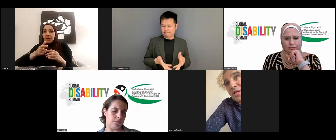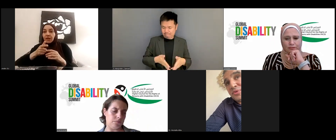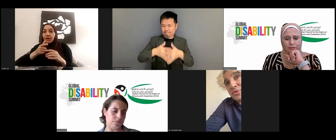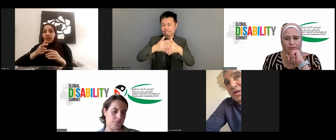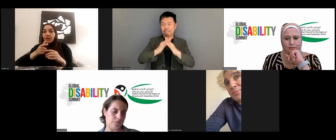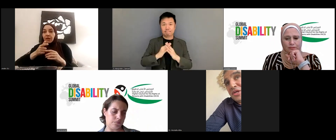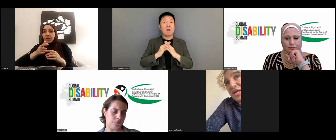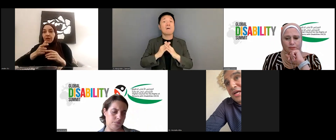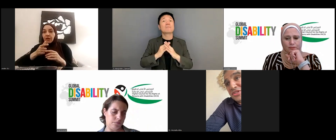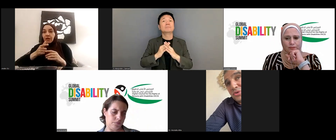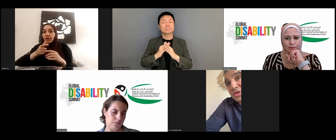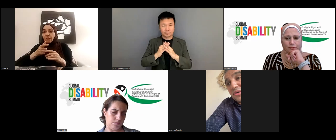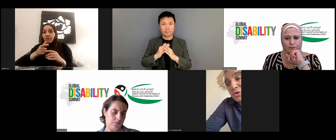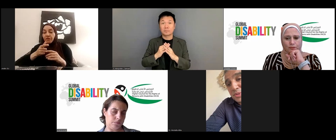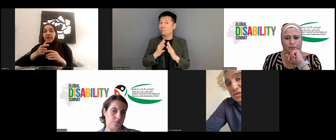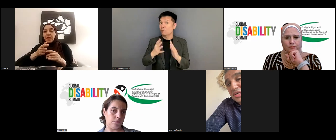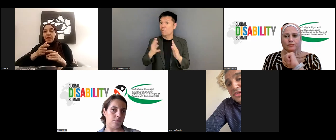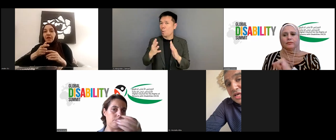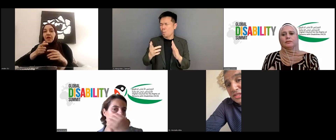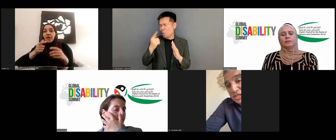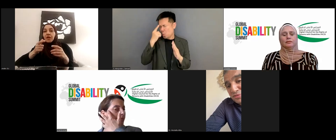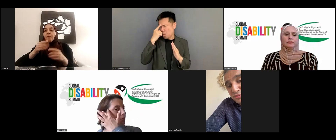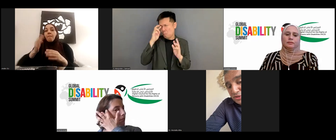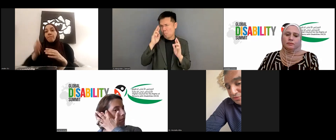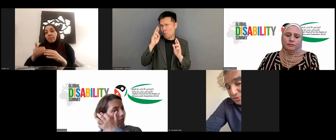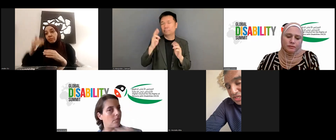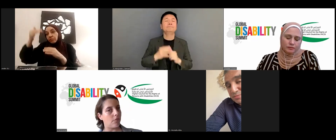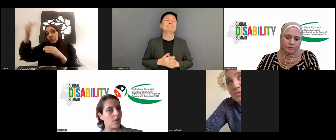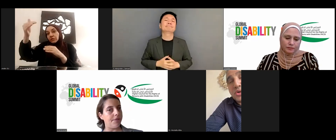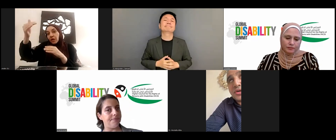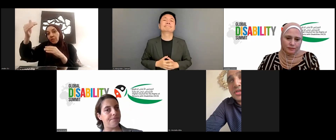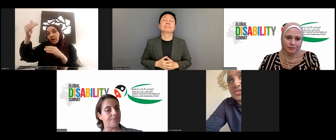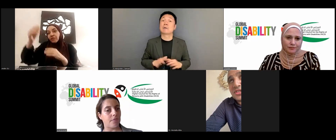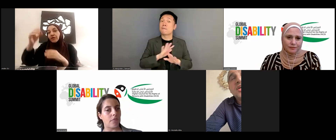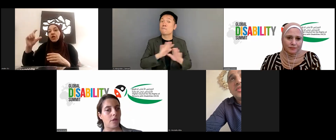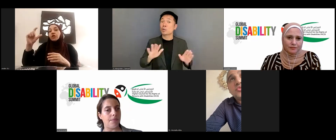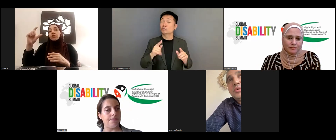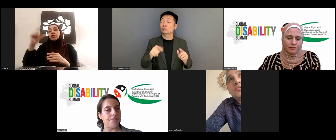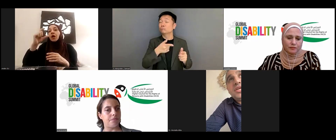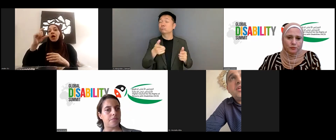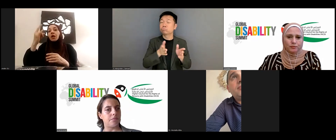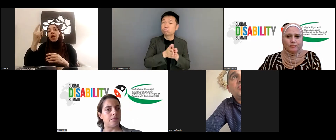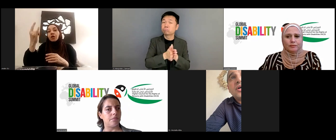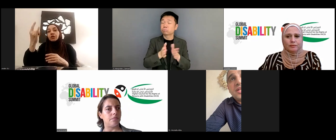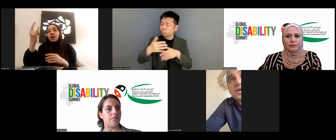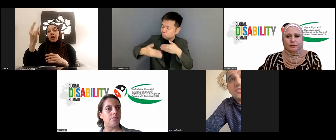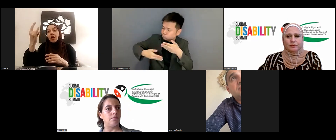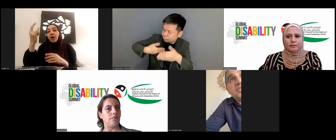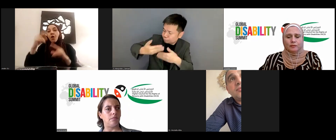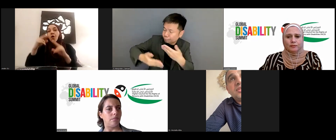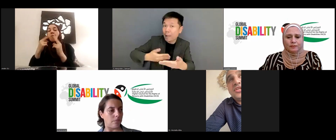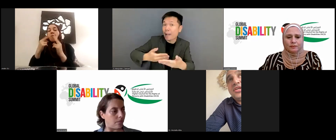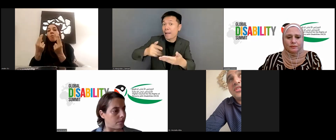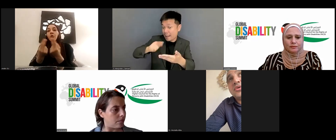regional platform happening, and we are hoping that if efforts has been progressed, that we would be able to announce